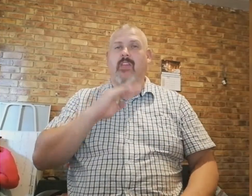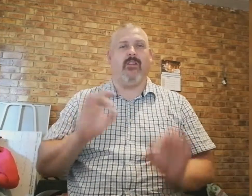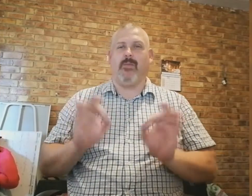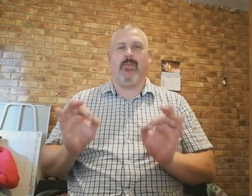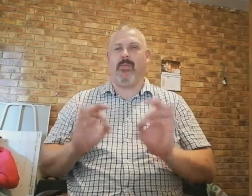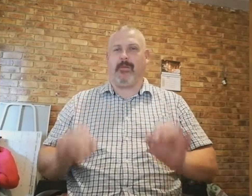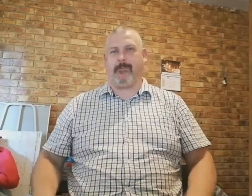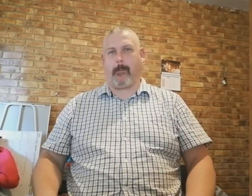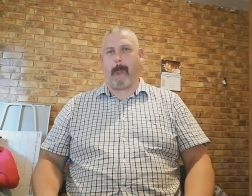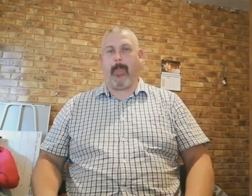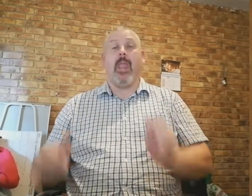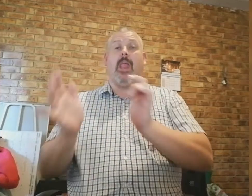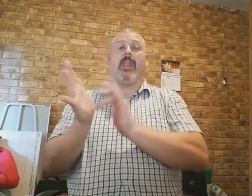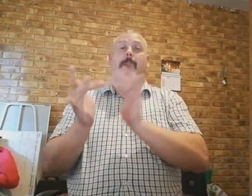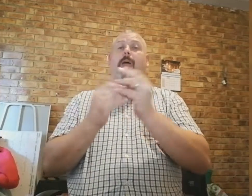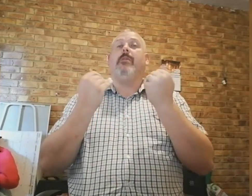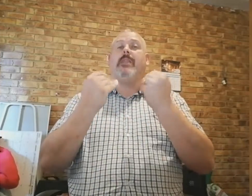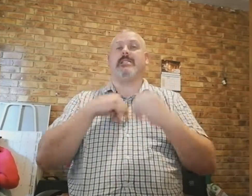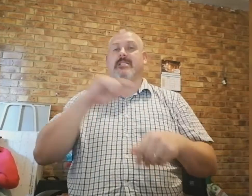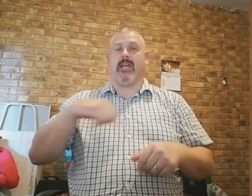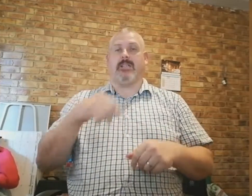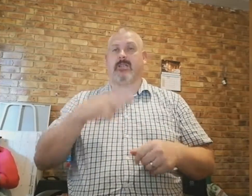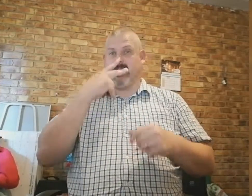forgive. The Bible teaches us to see